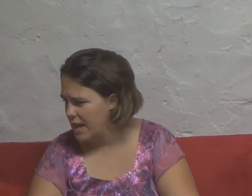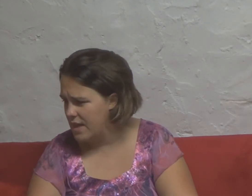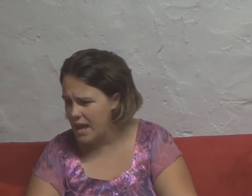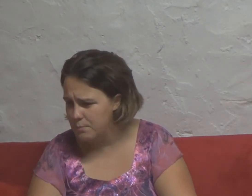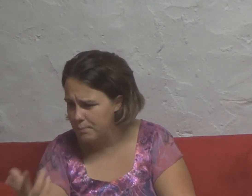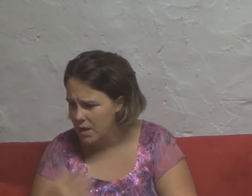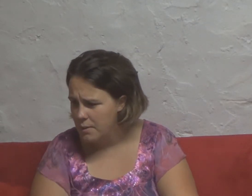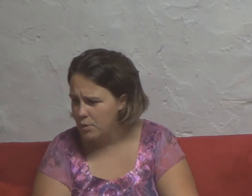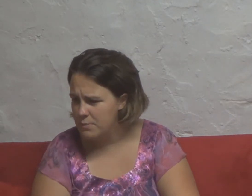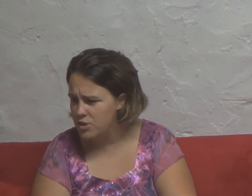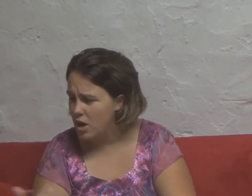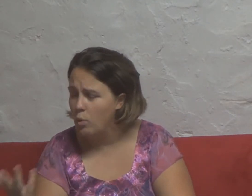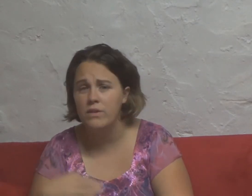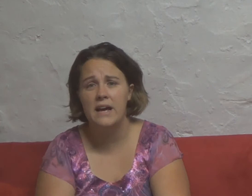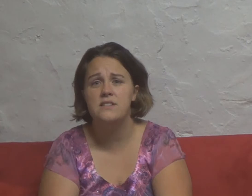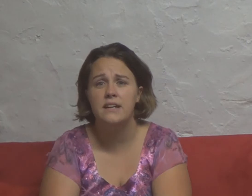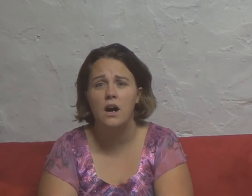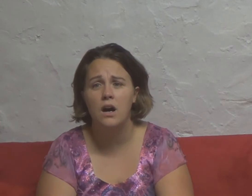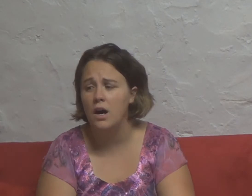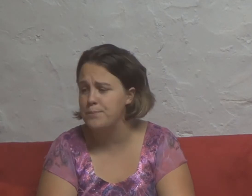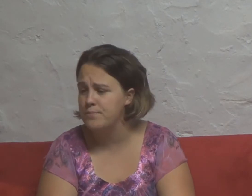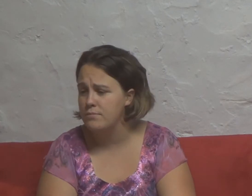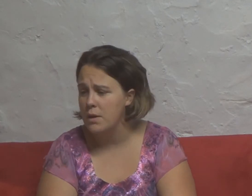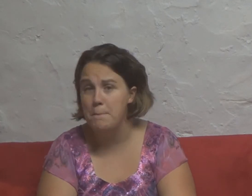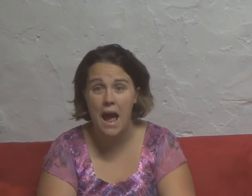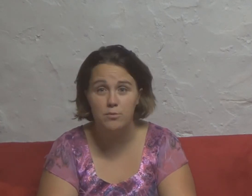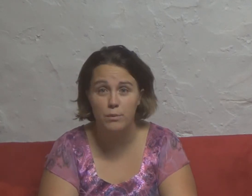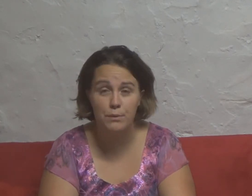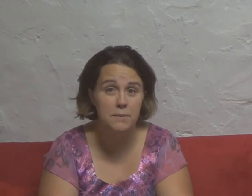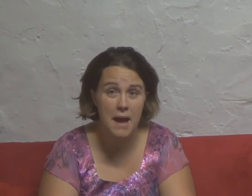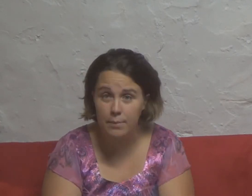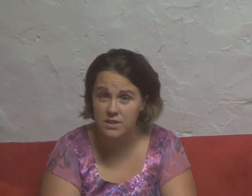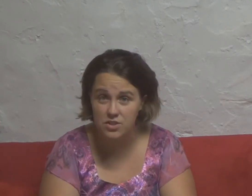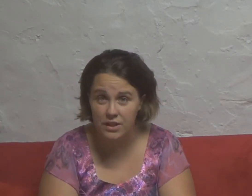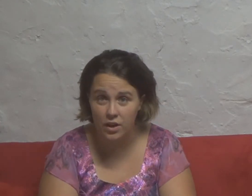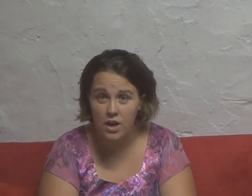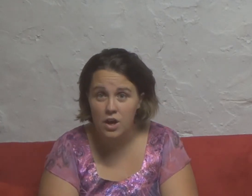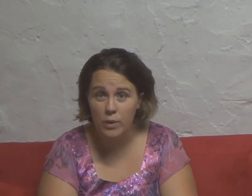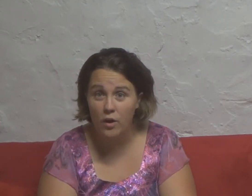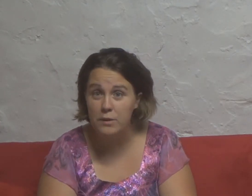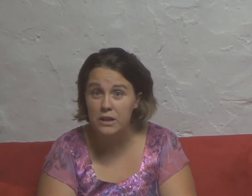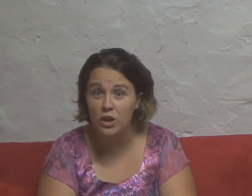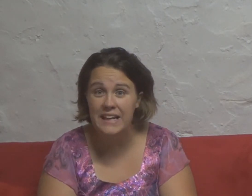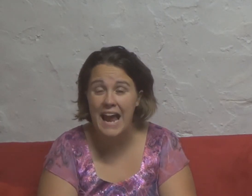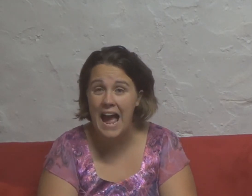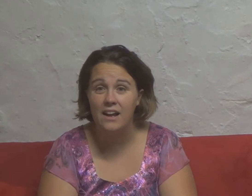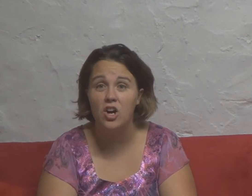And that pretty much, one last thing. Maps. When we read maps this year, we are going to be looking at a